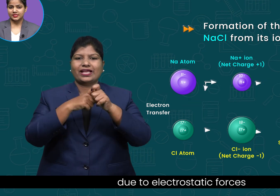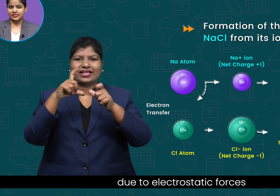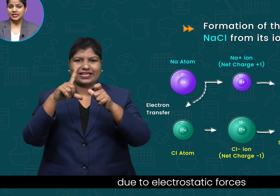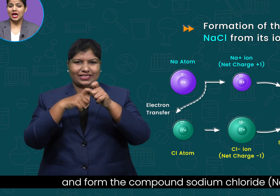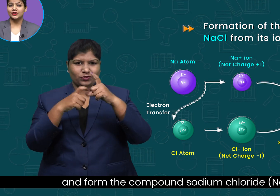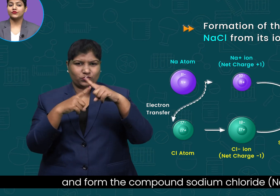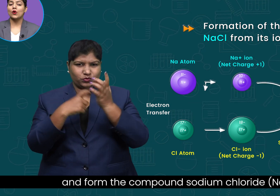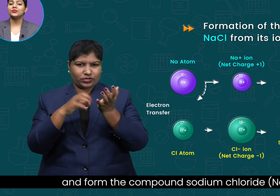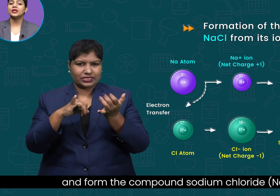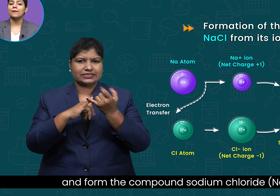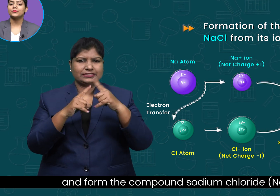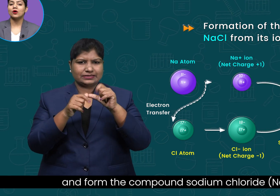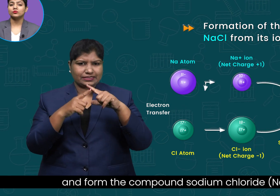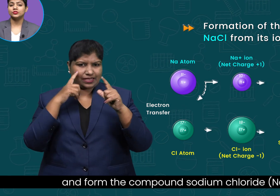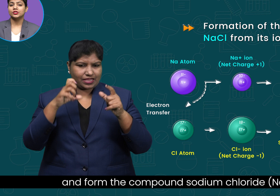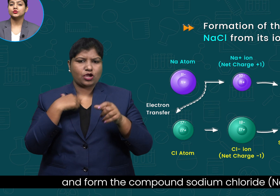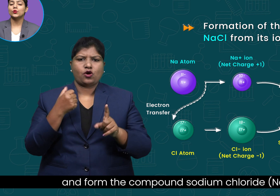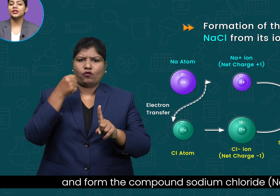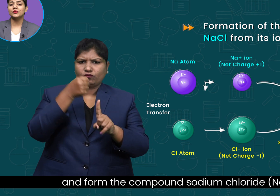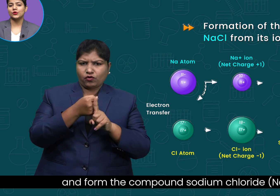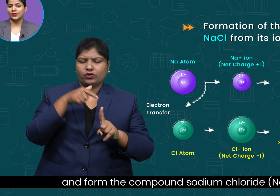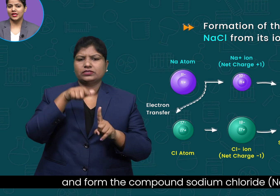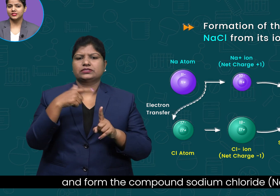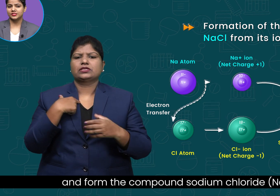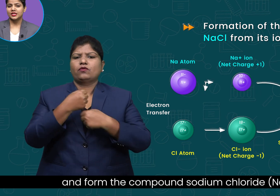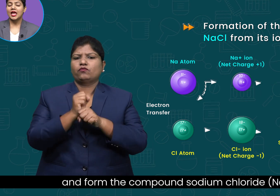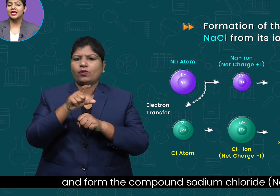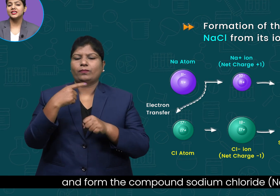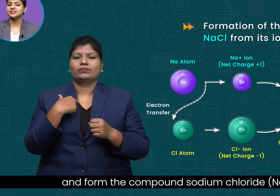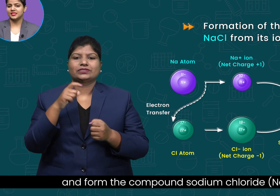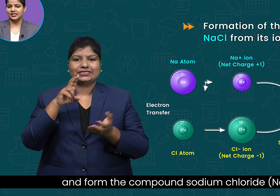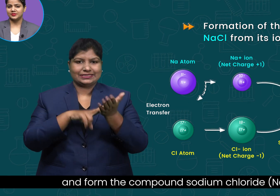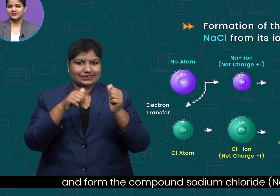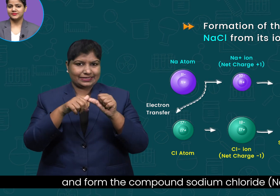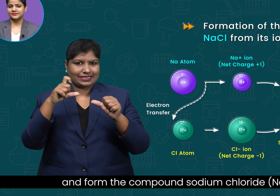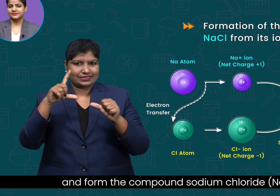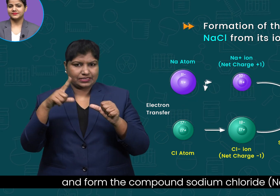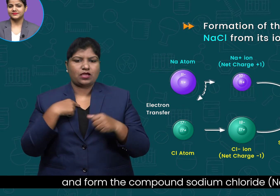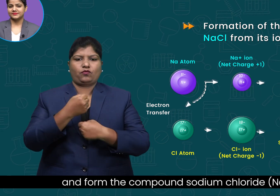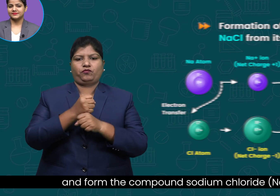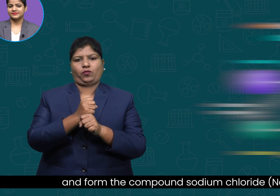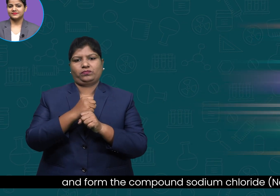forces and form the compound sodium chloride NaCl.